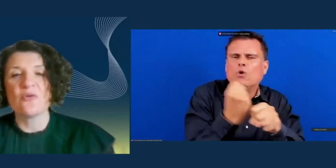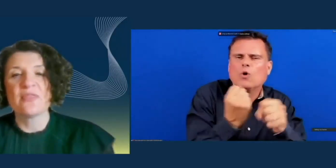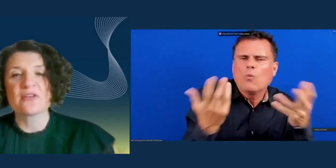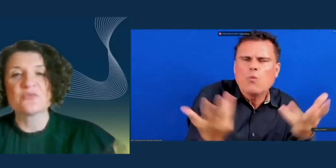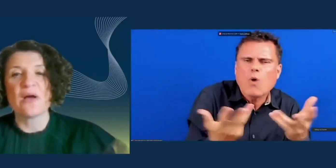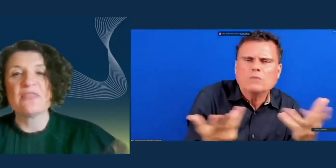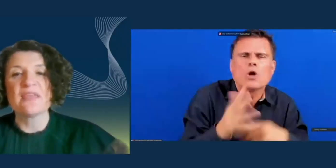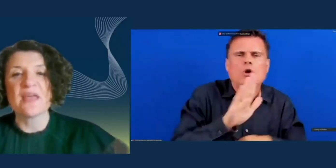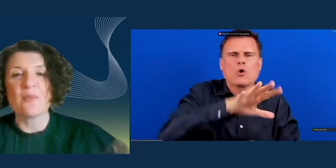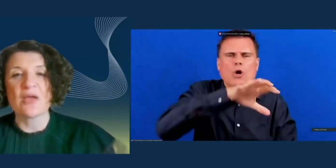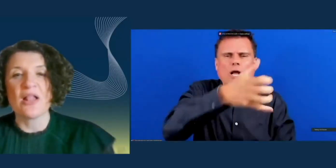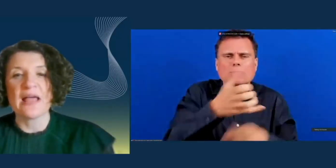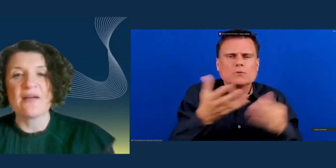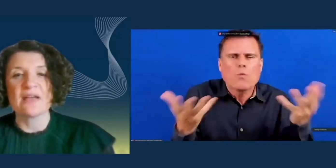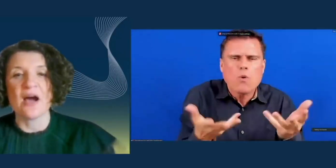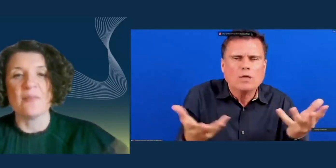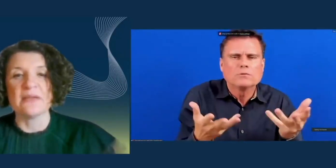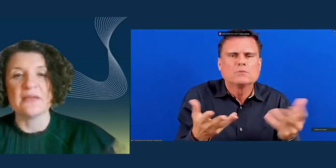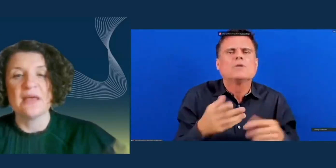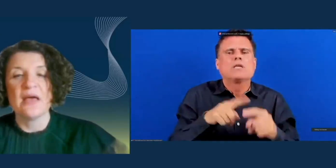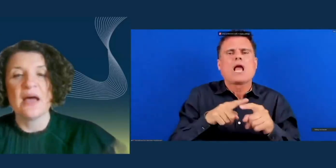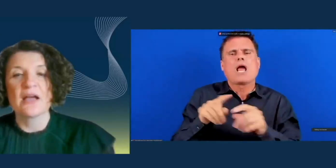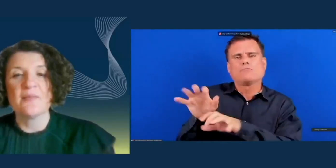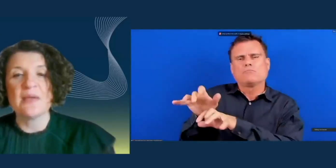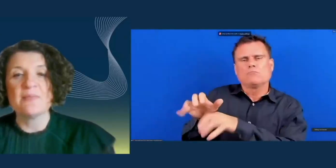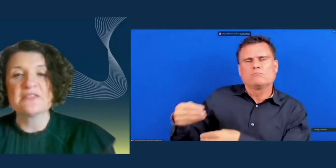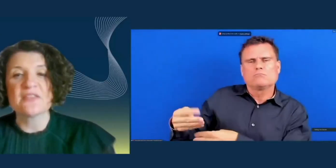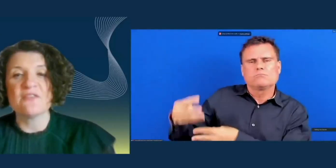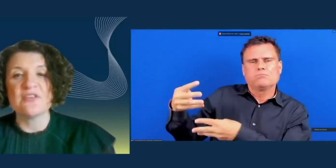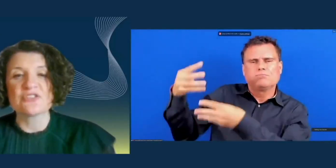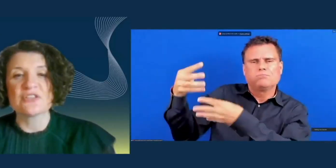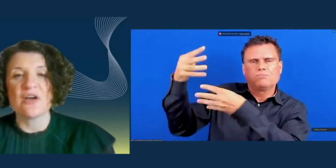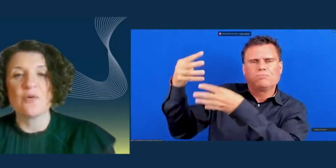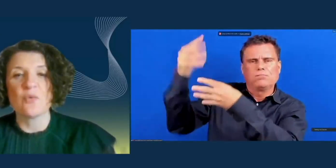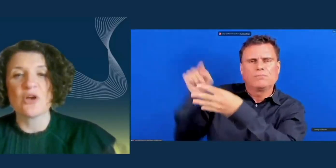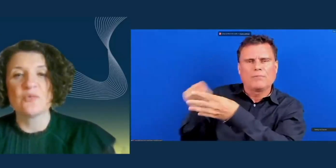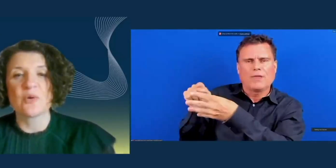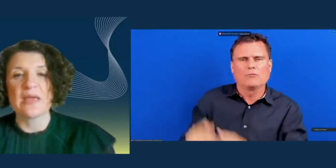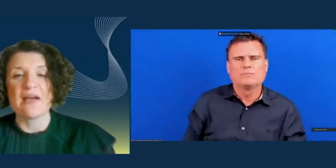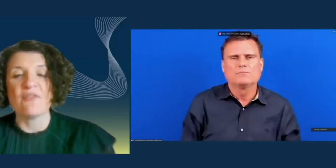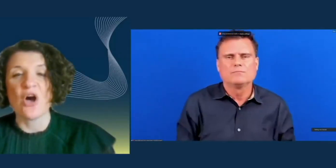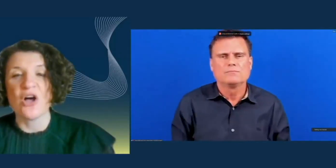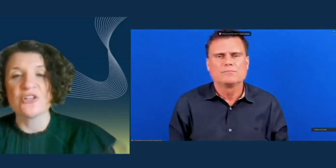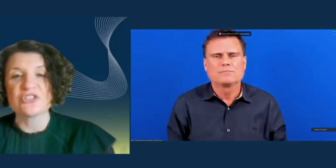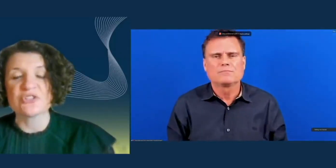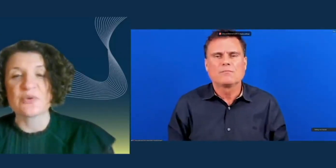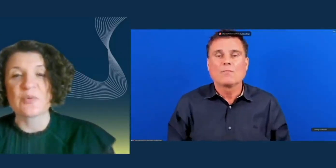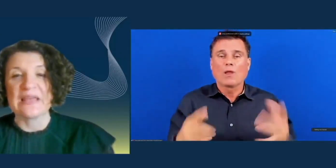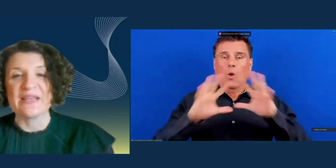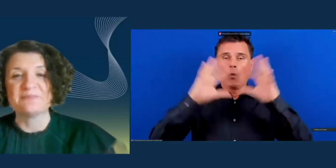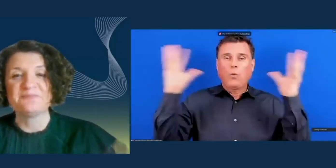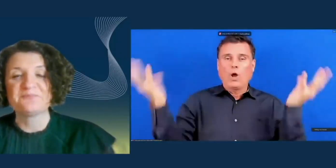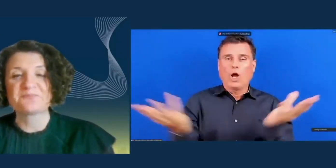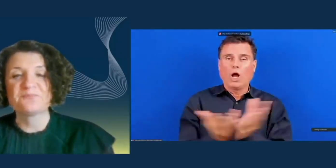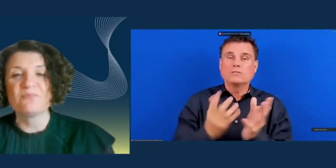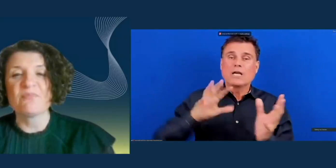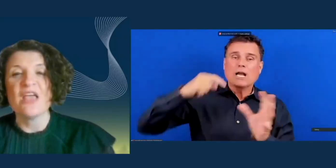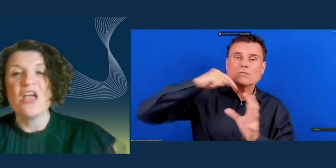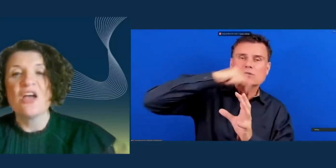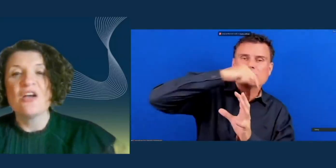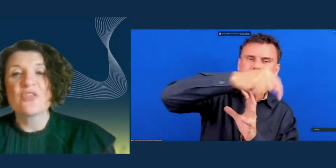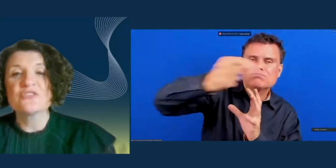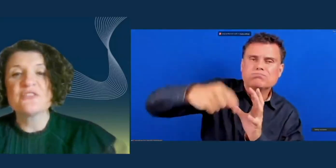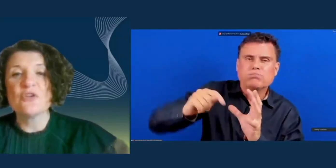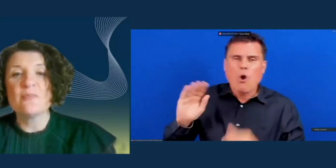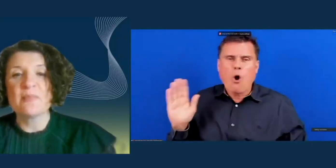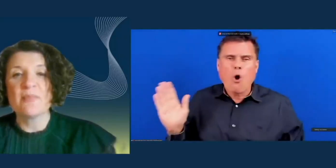globe, there is one thing that we all have in common: a commitment to the vision of a world where we have all children reading.